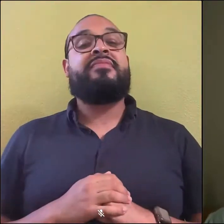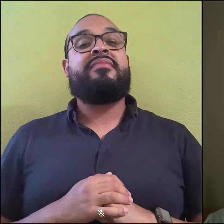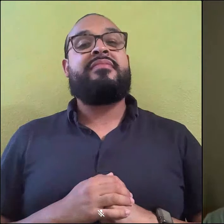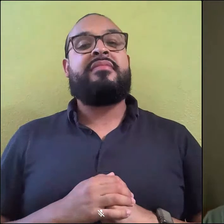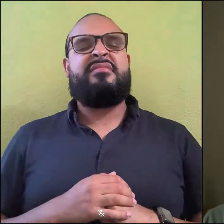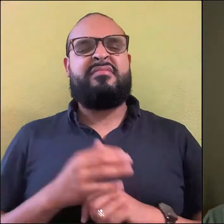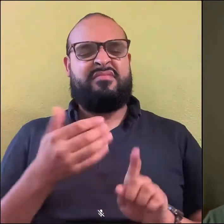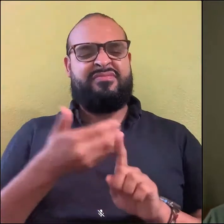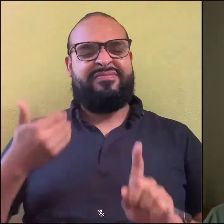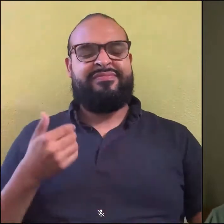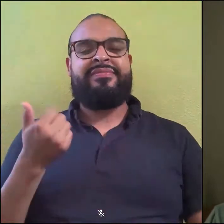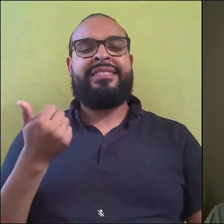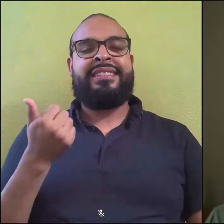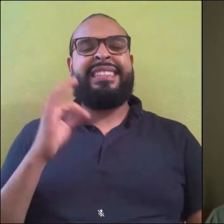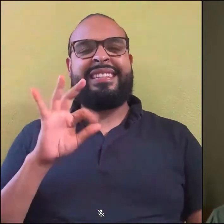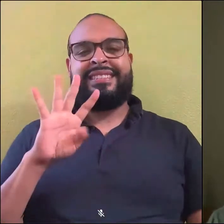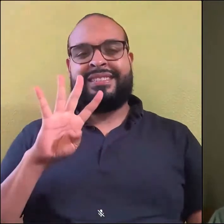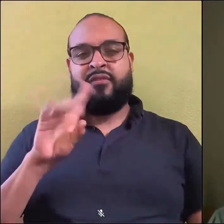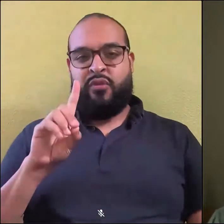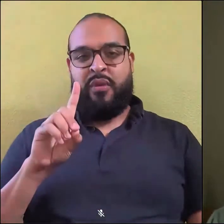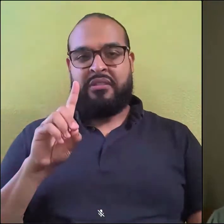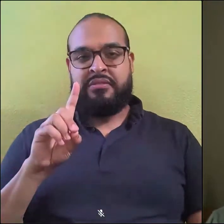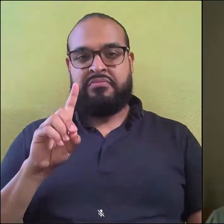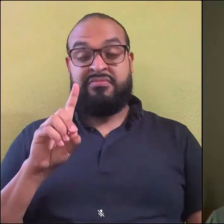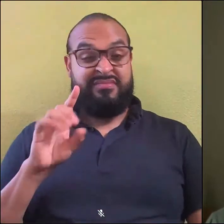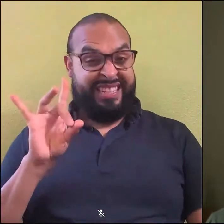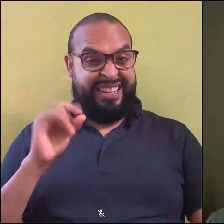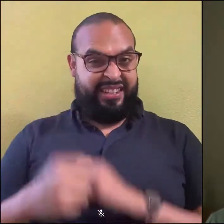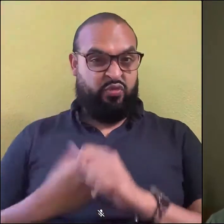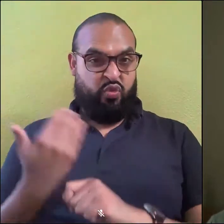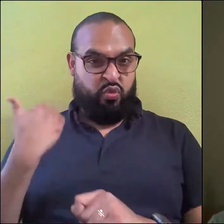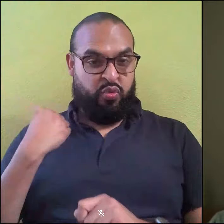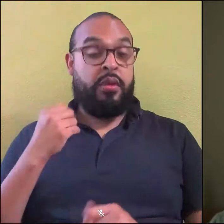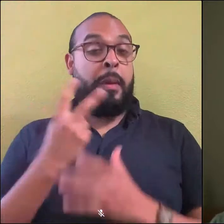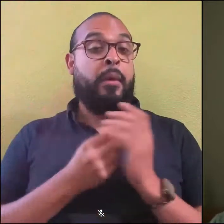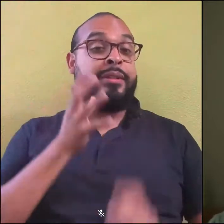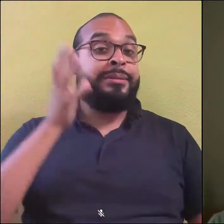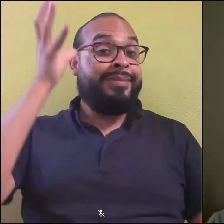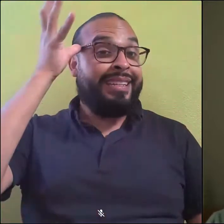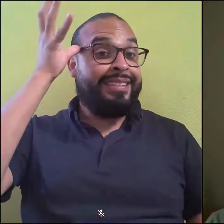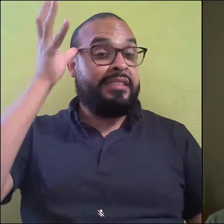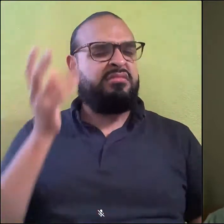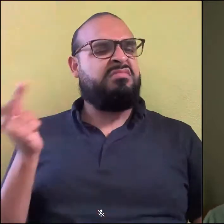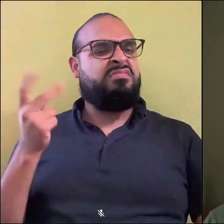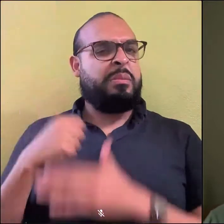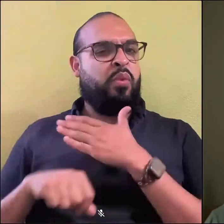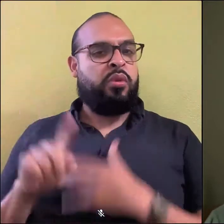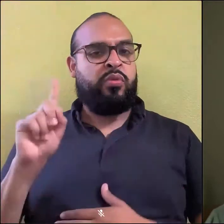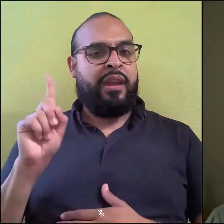1941 is when my parents roughly were born in British-administered